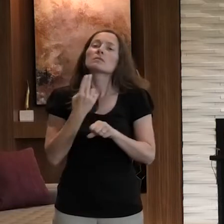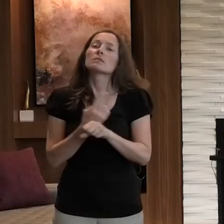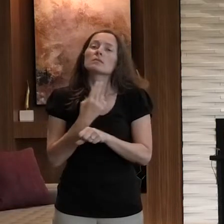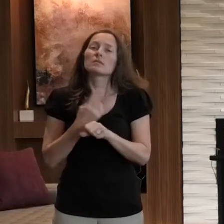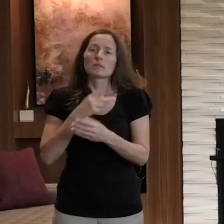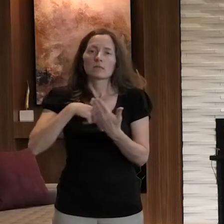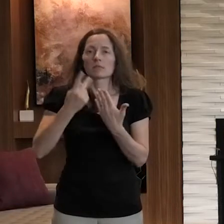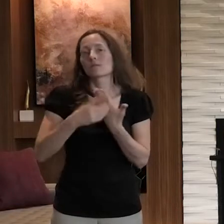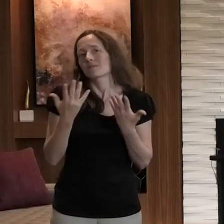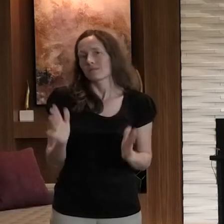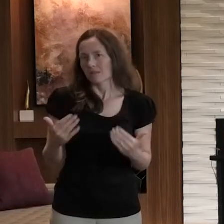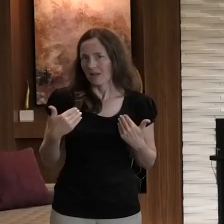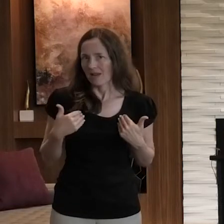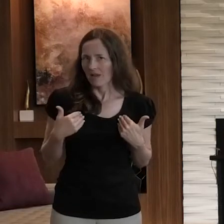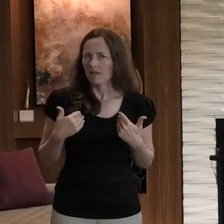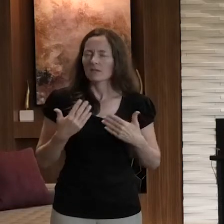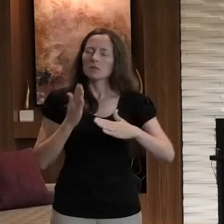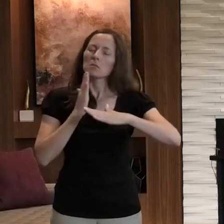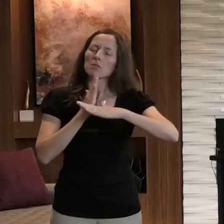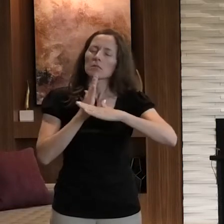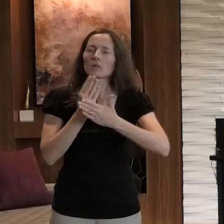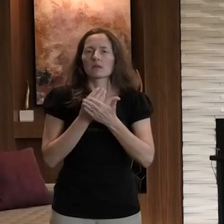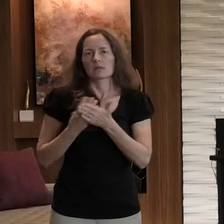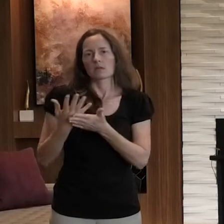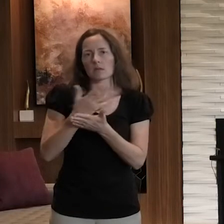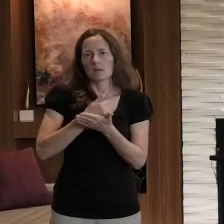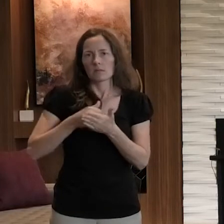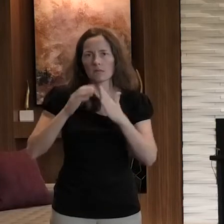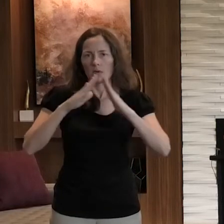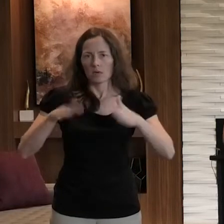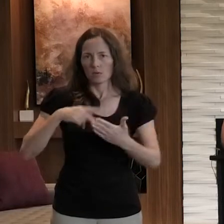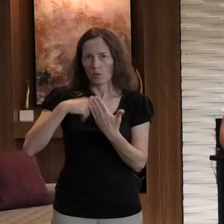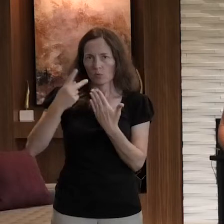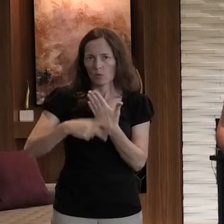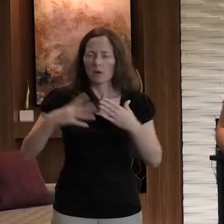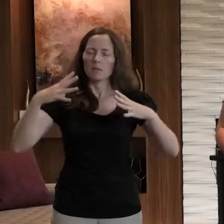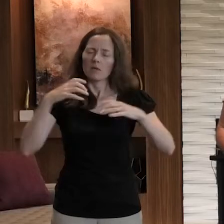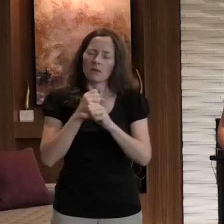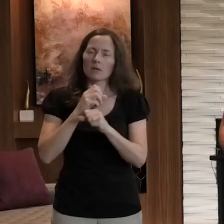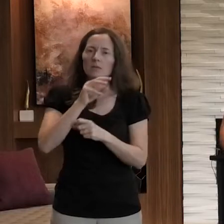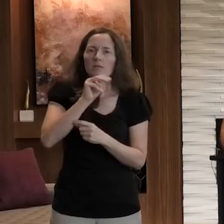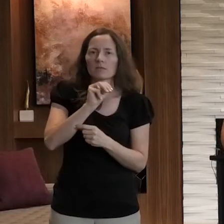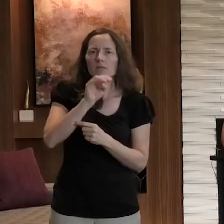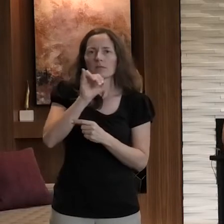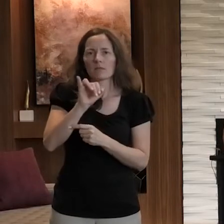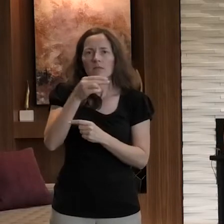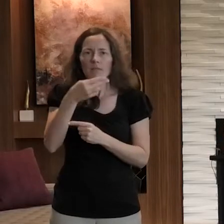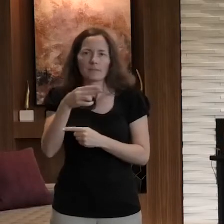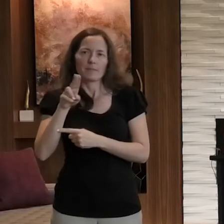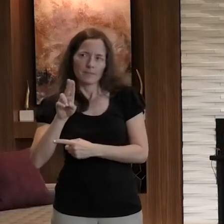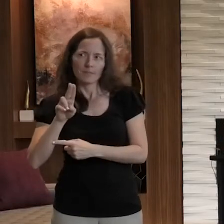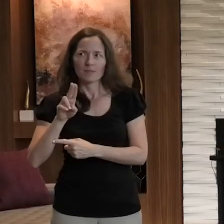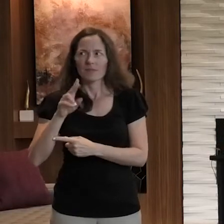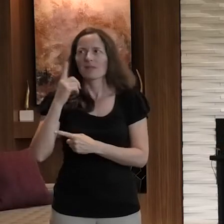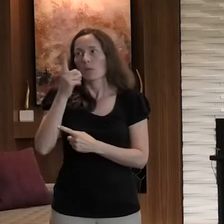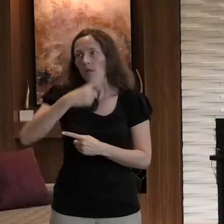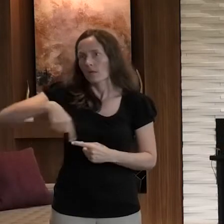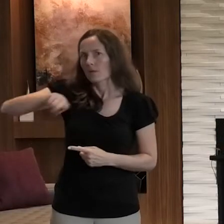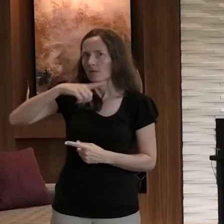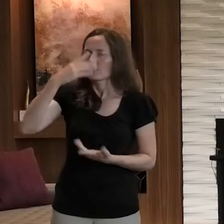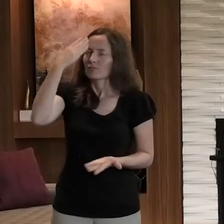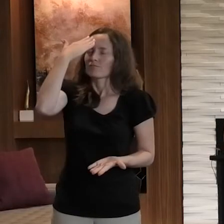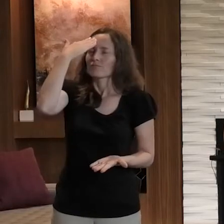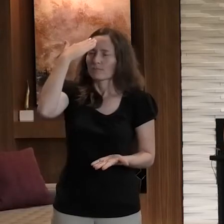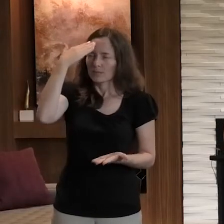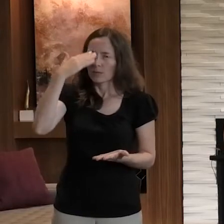program, Moderate Income Housing Unit Program, MIHU for those of us that are housers and understand initials,